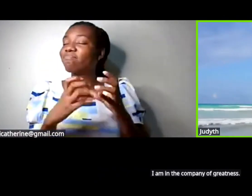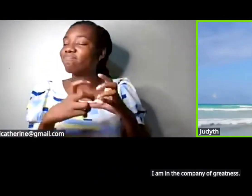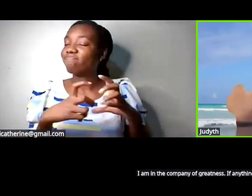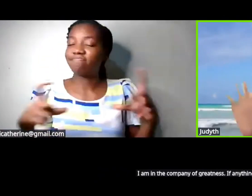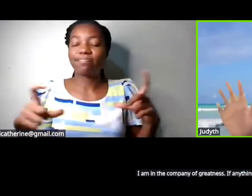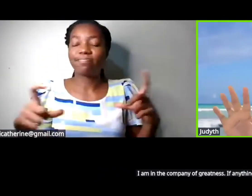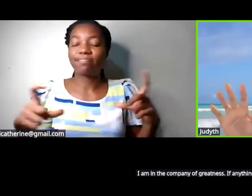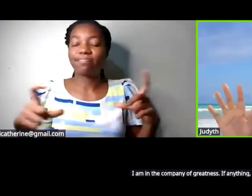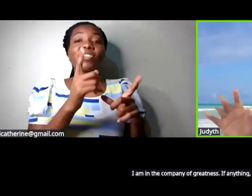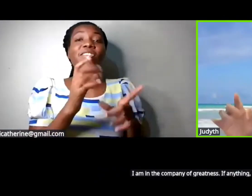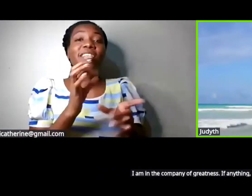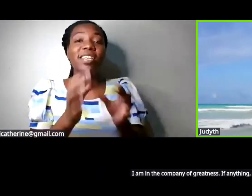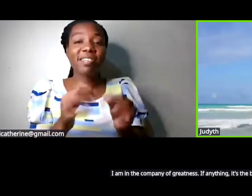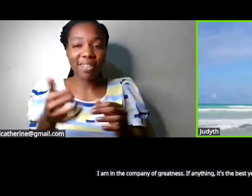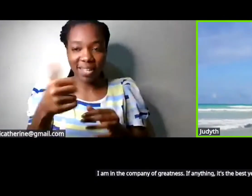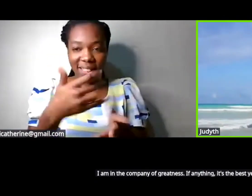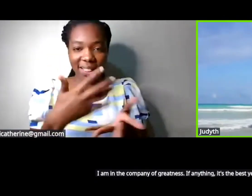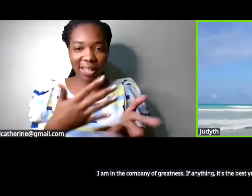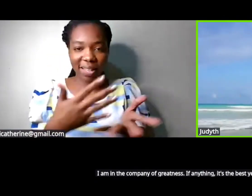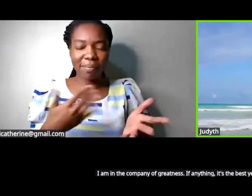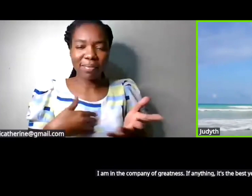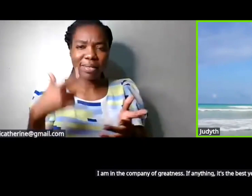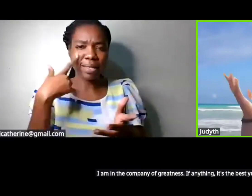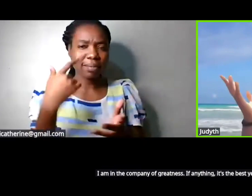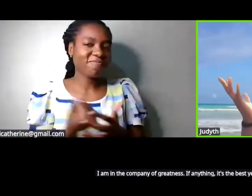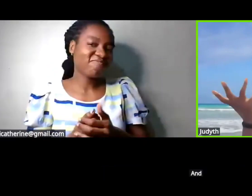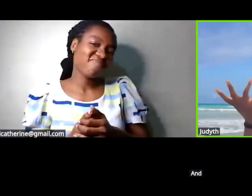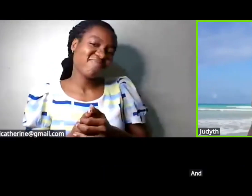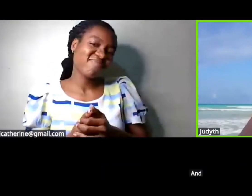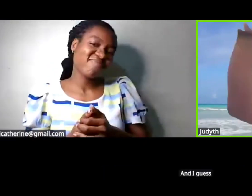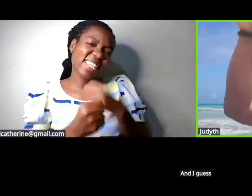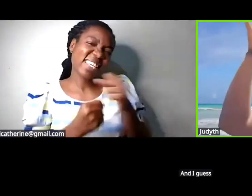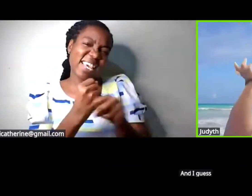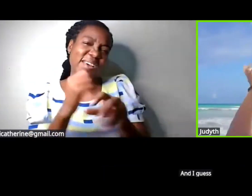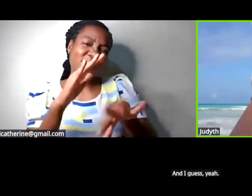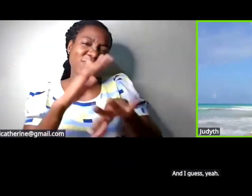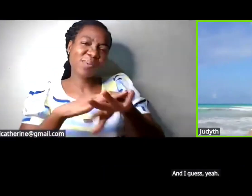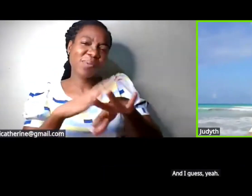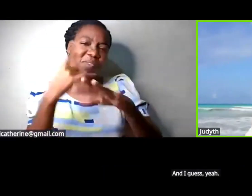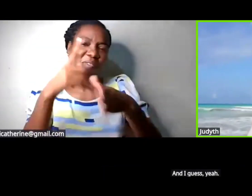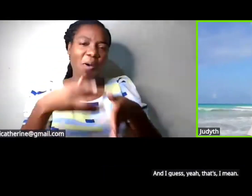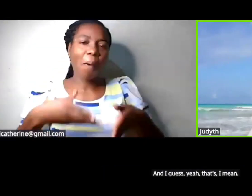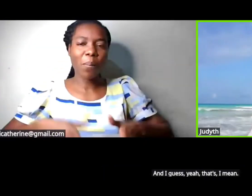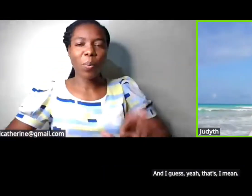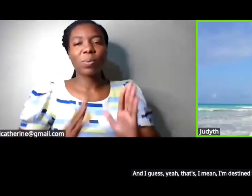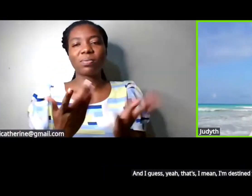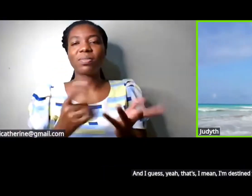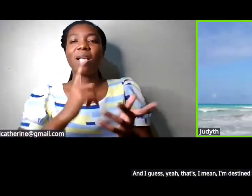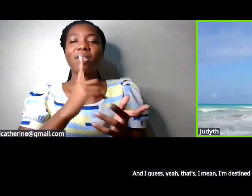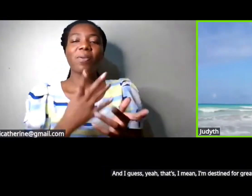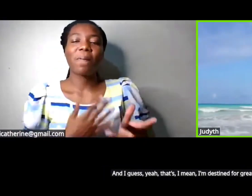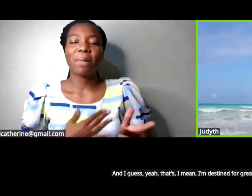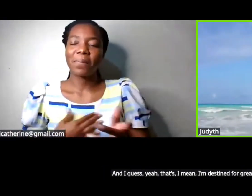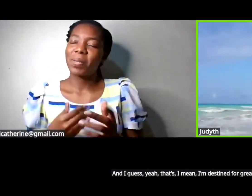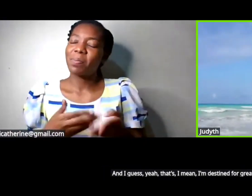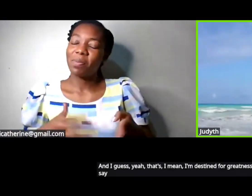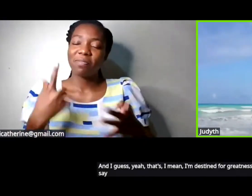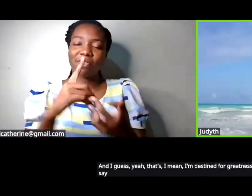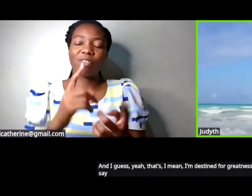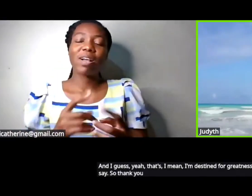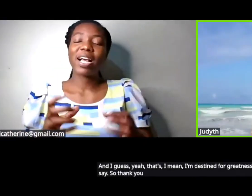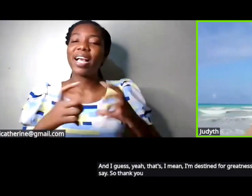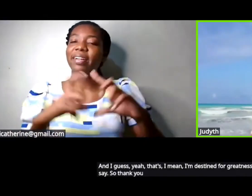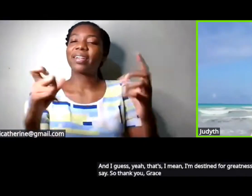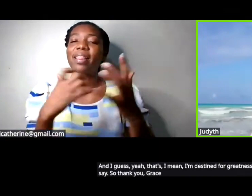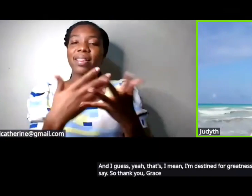it's the best year to be born in. And I guess, yeah, I'm destined for greatness. That's all I can say. So thank you, Grace and